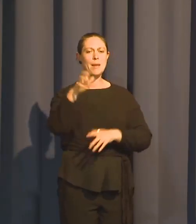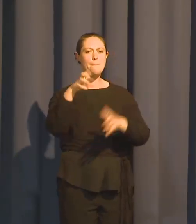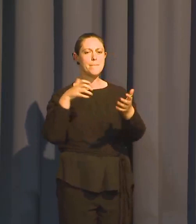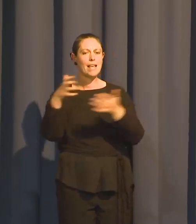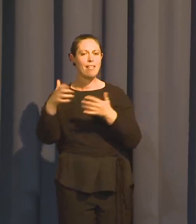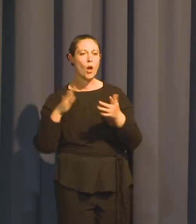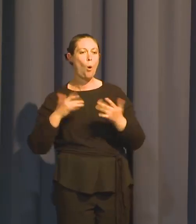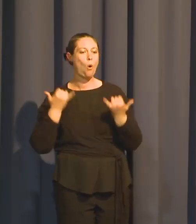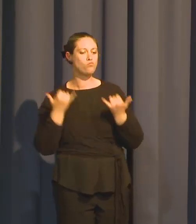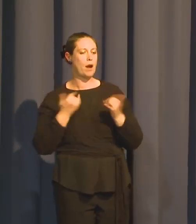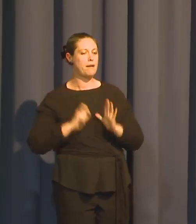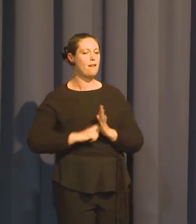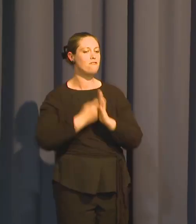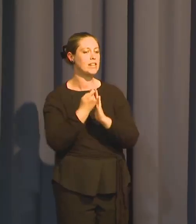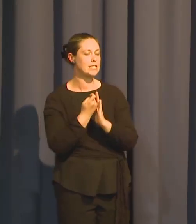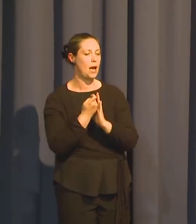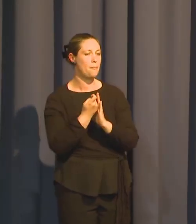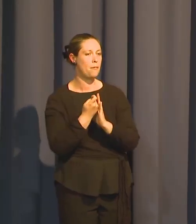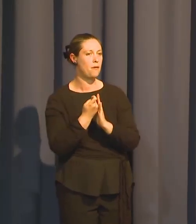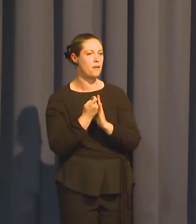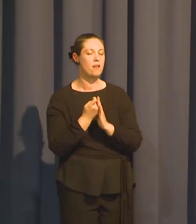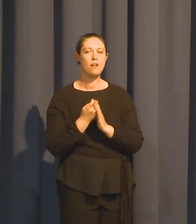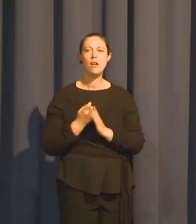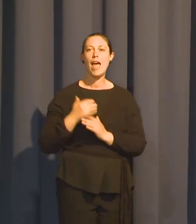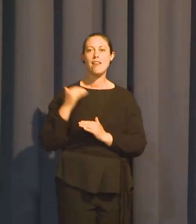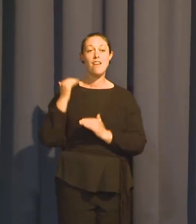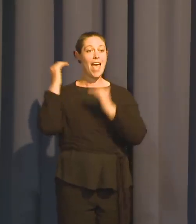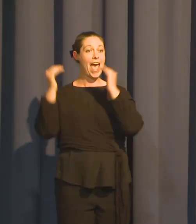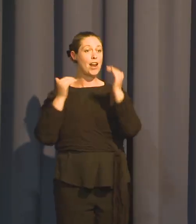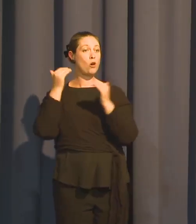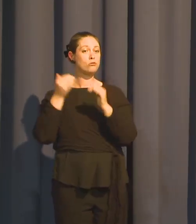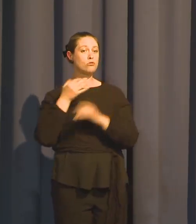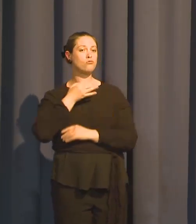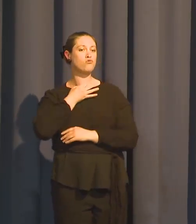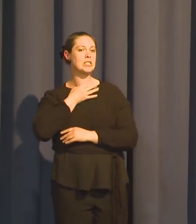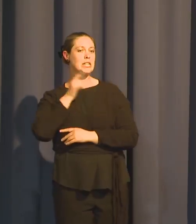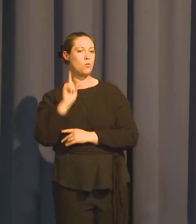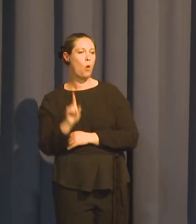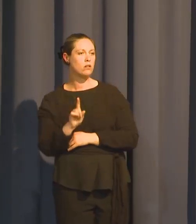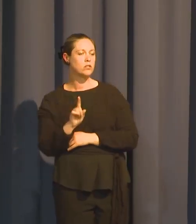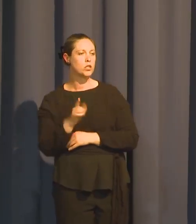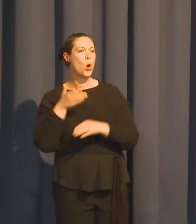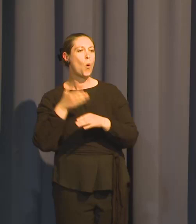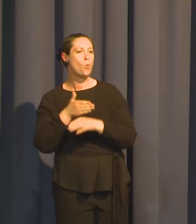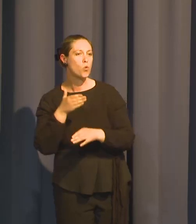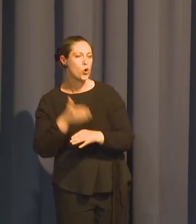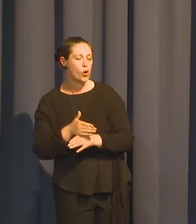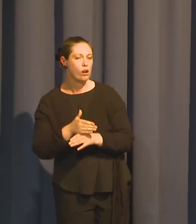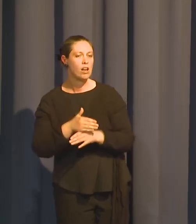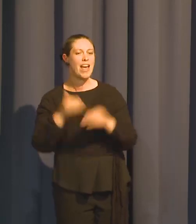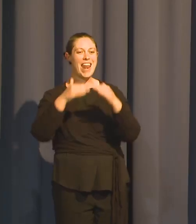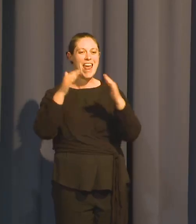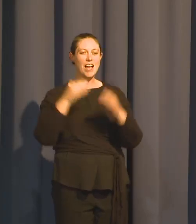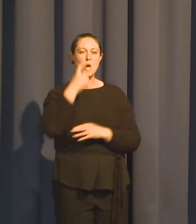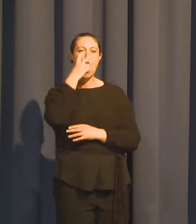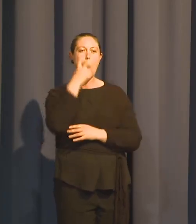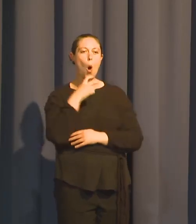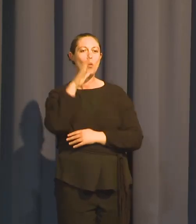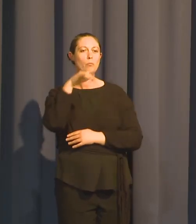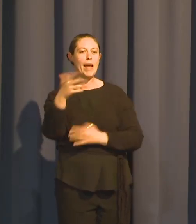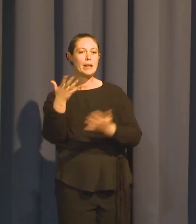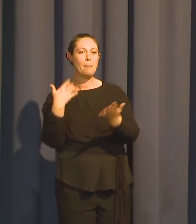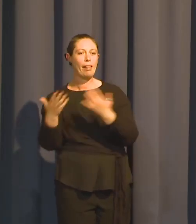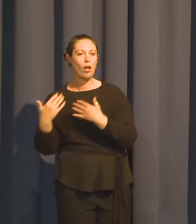for adults, work or hobbies or house renovations. And in addition, like I mentioned, seasonality may